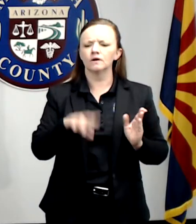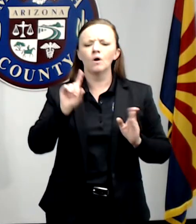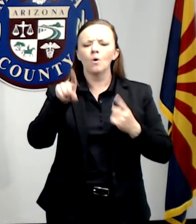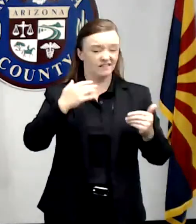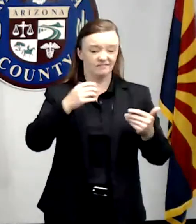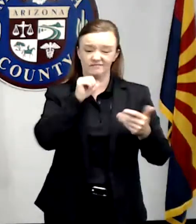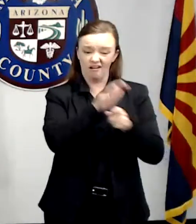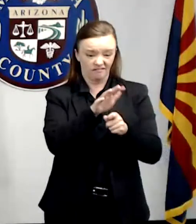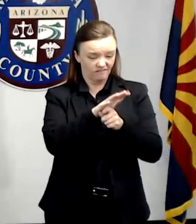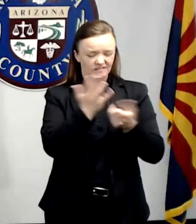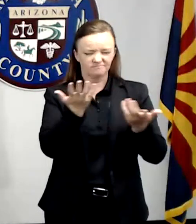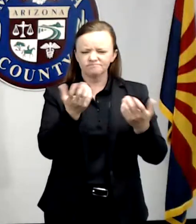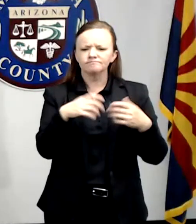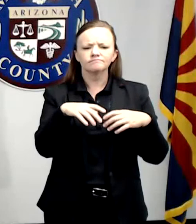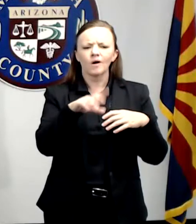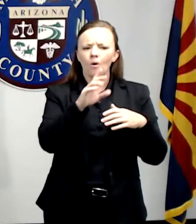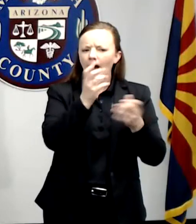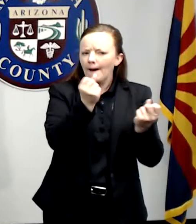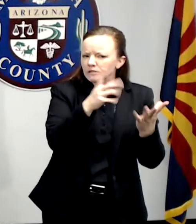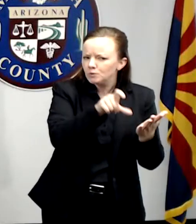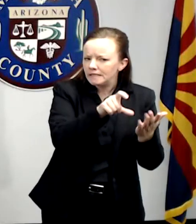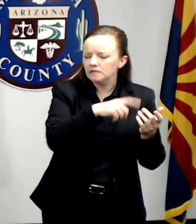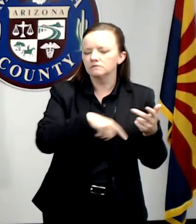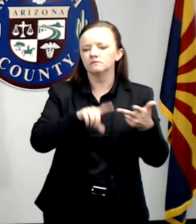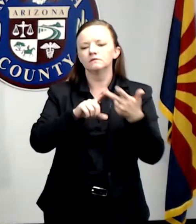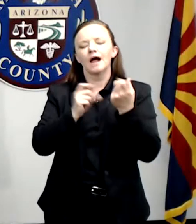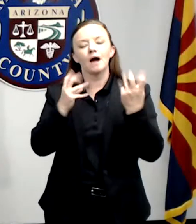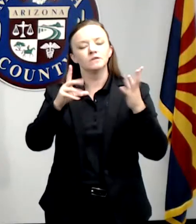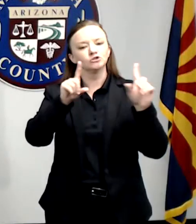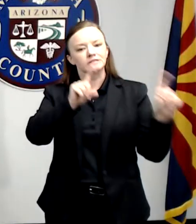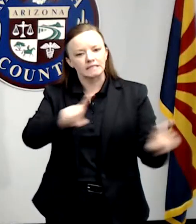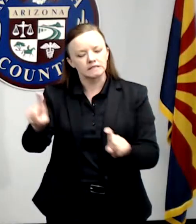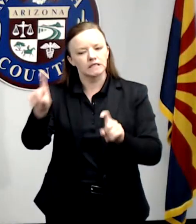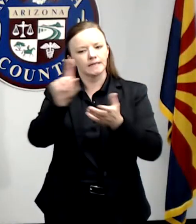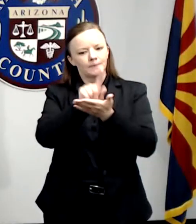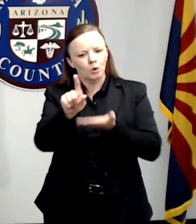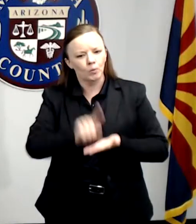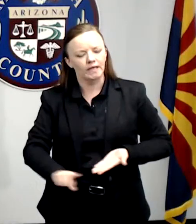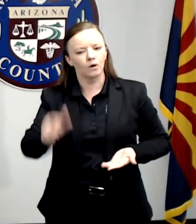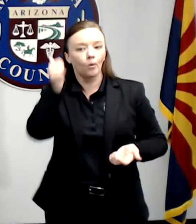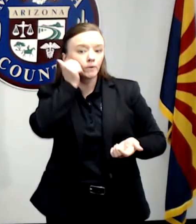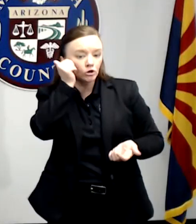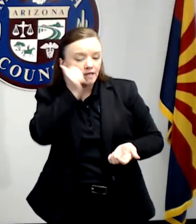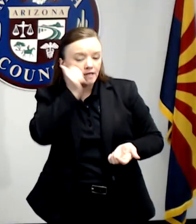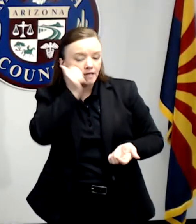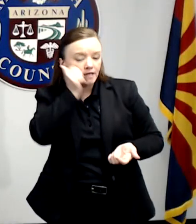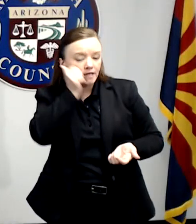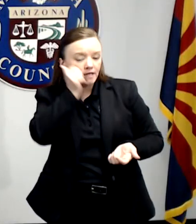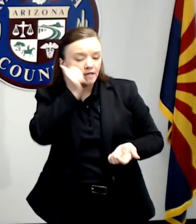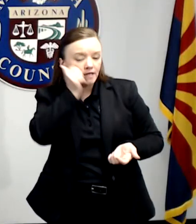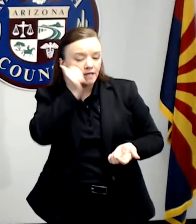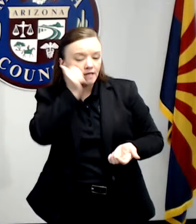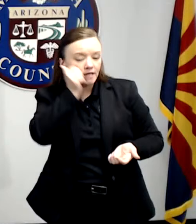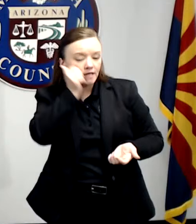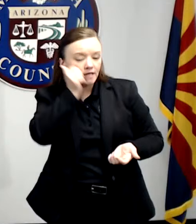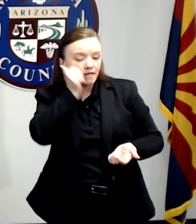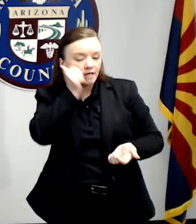to that level? How much testing, tests per day or tests per week are necessary to give